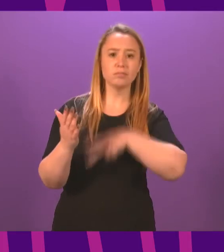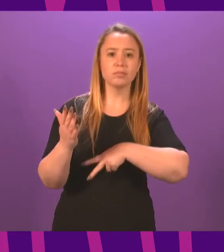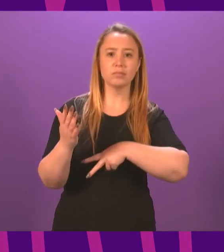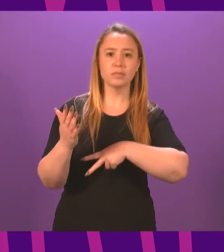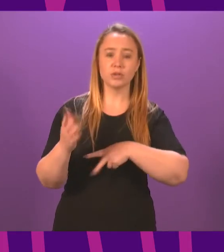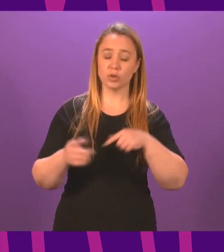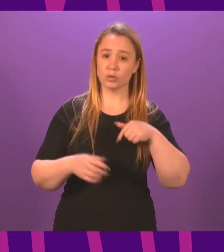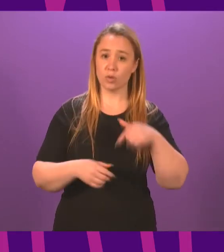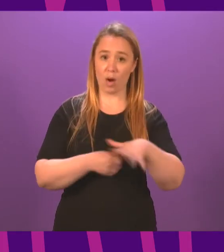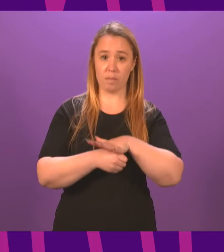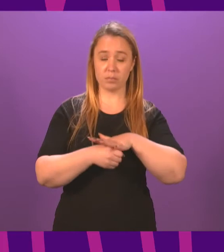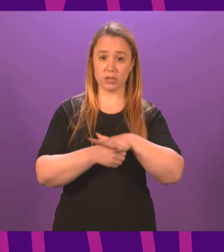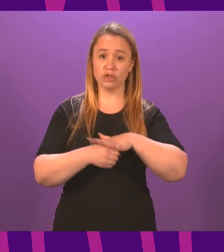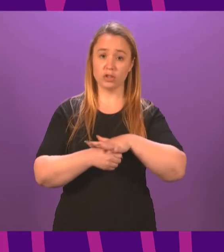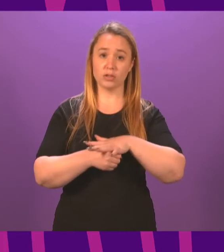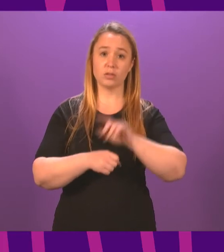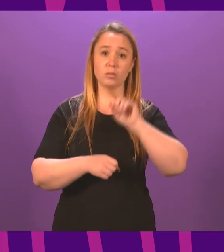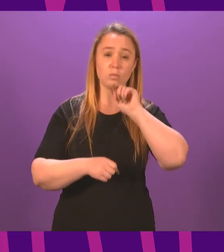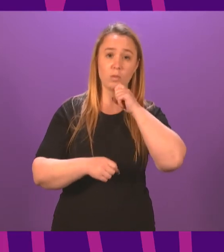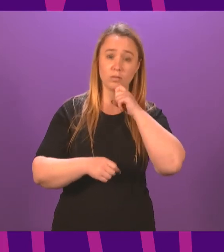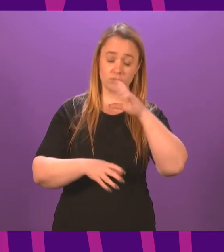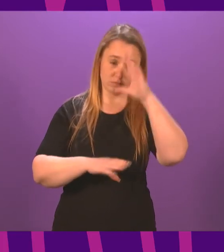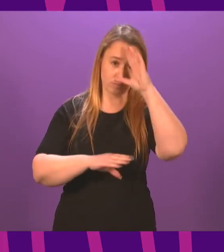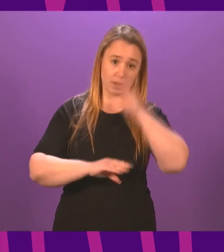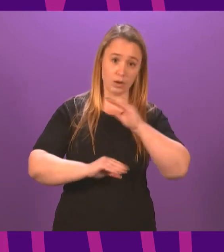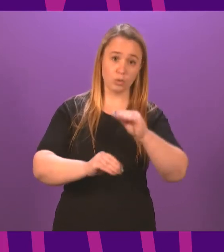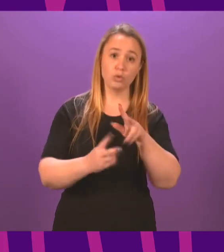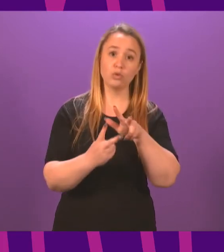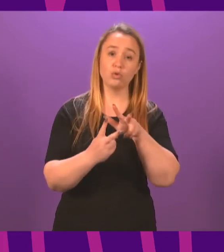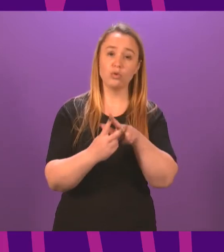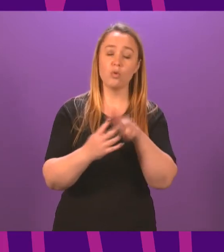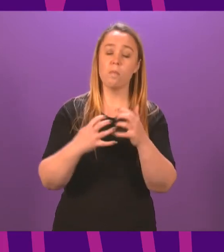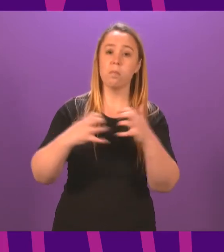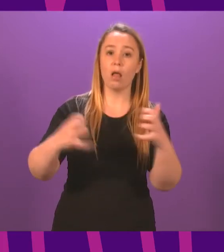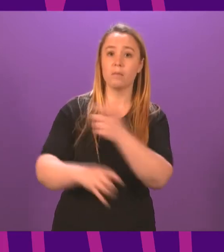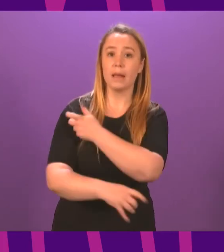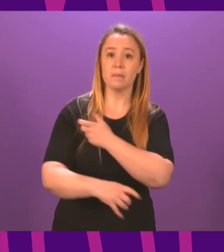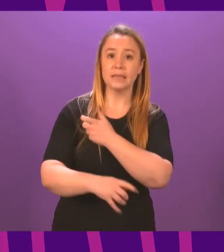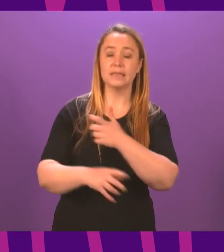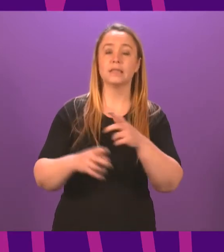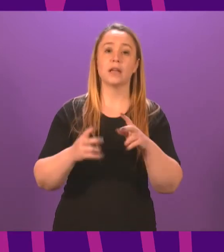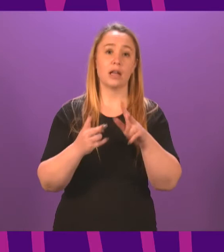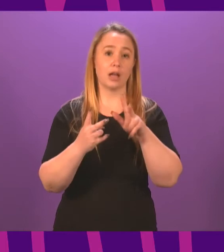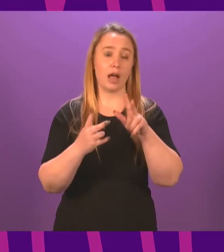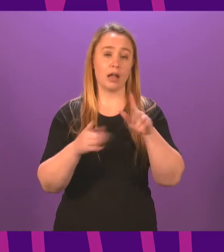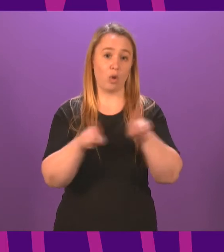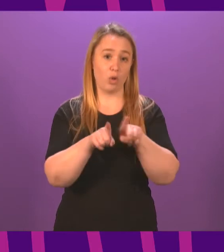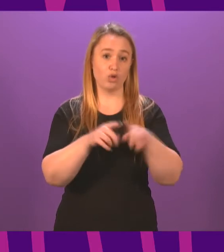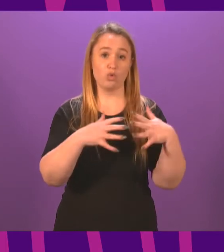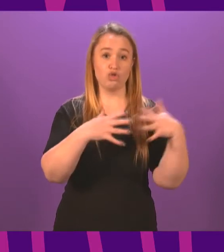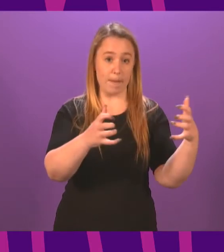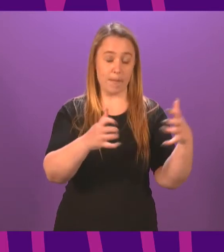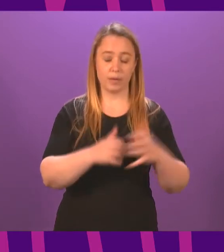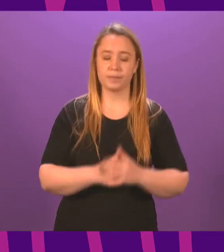those regulations, which will come before 2 parliamentary committees and to the Chamber in the next few weeks, especially as those